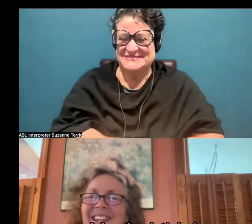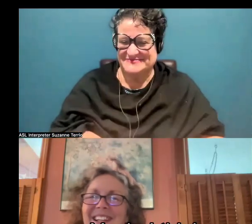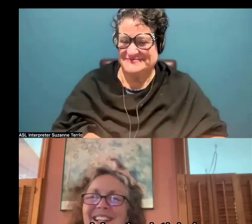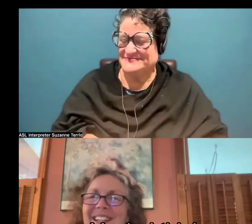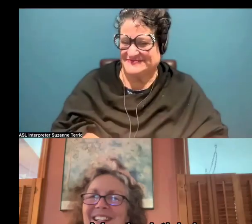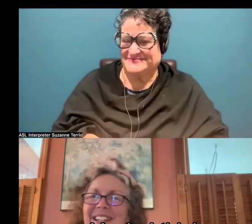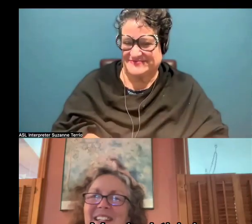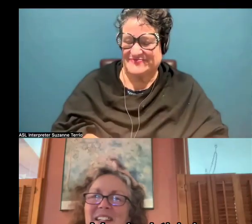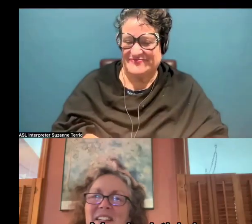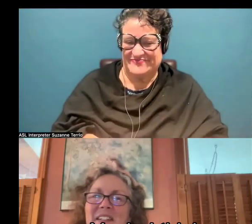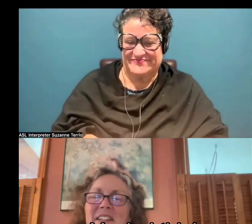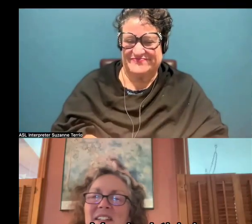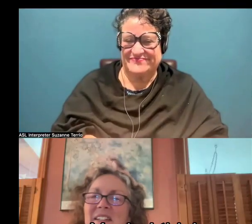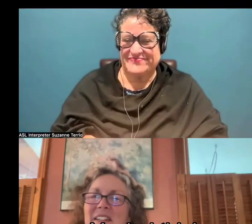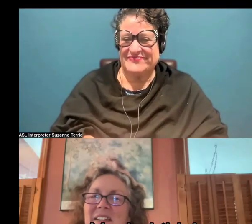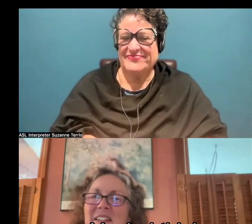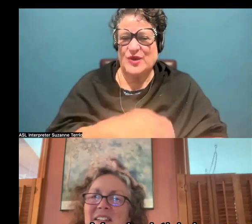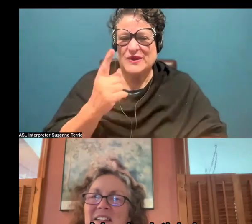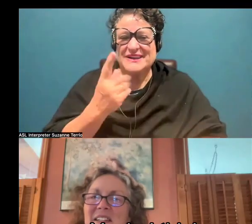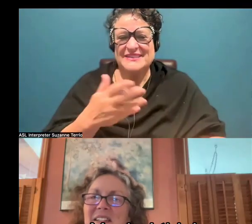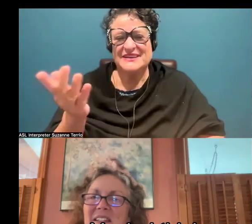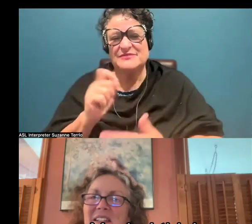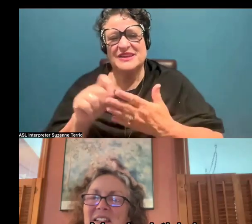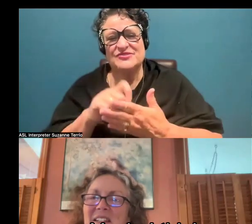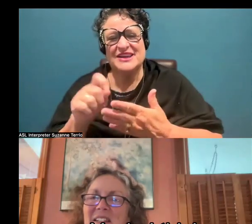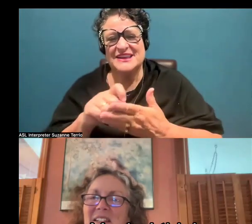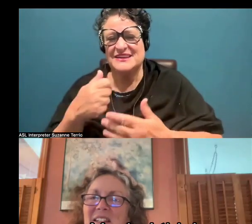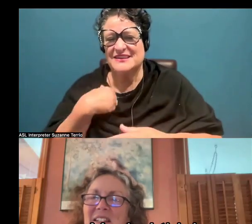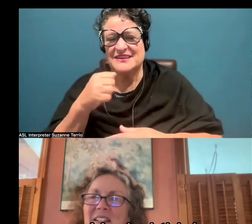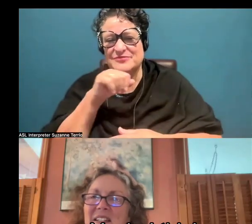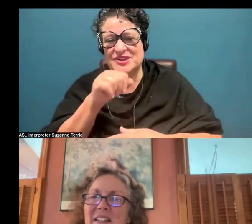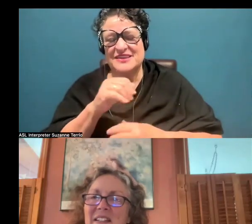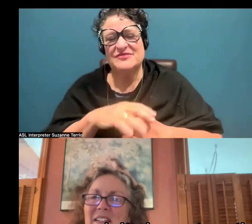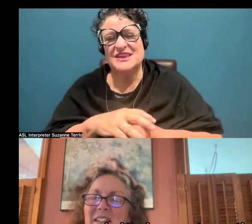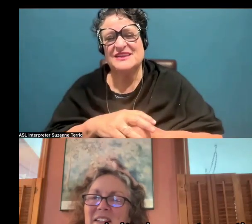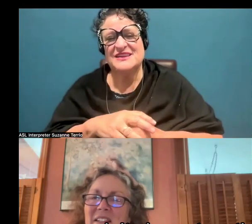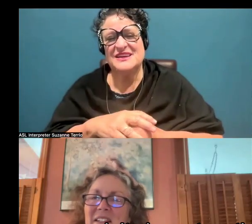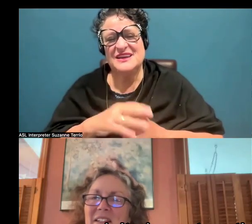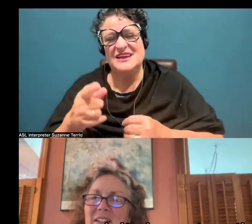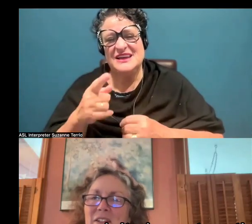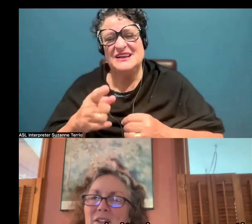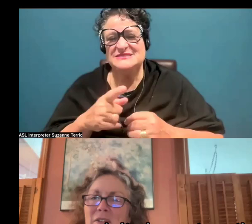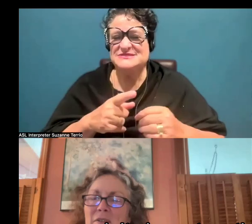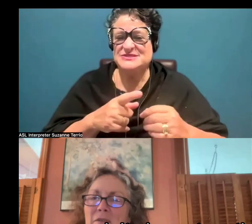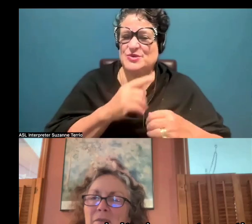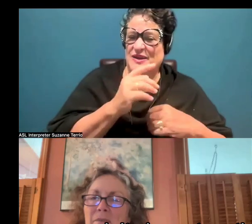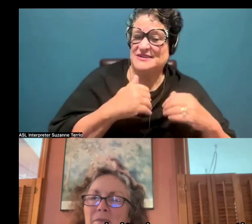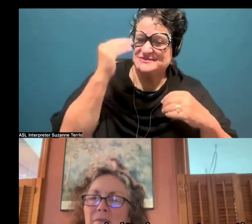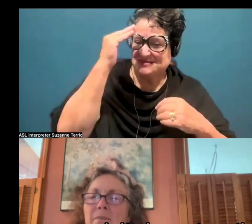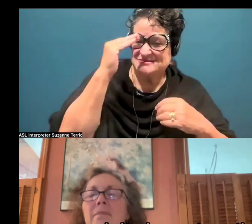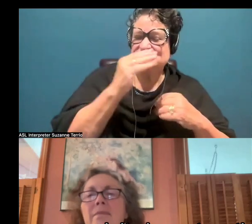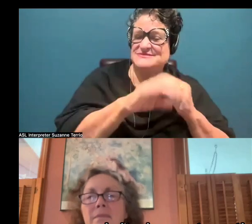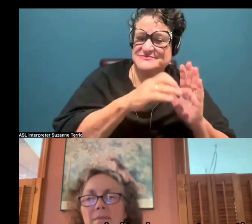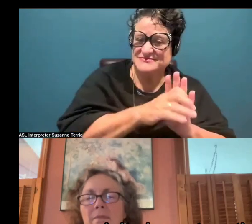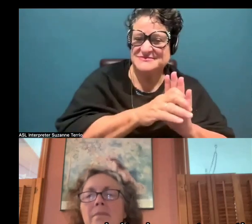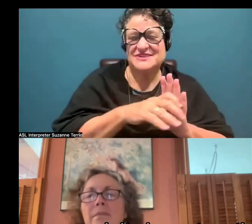Yeah, I think one of the things about writing YA that I love is getting to do adult characters through a teenager's